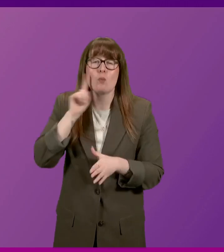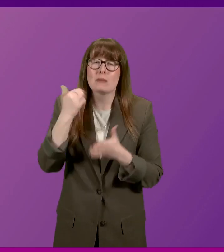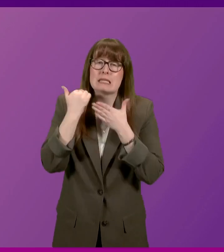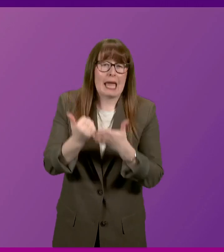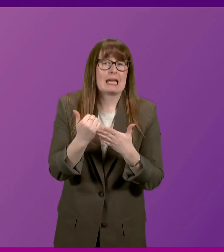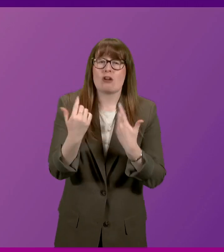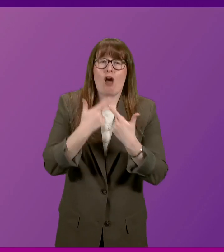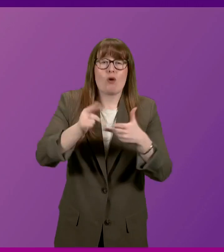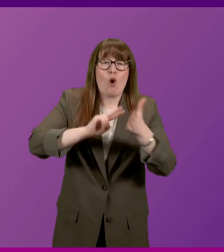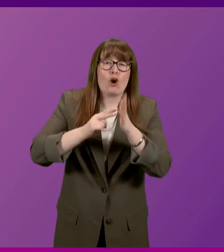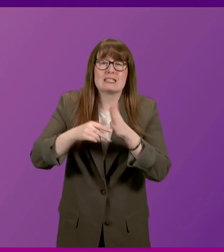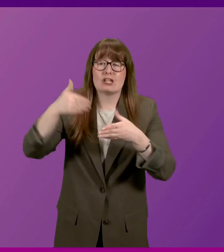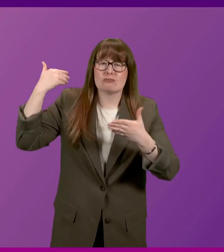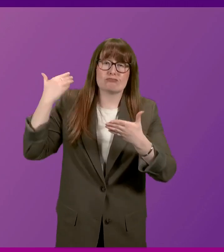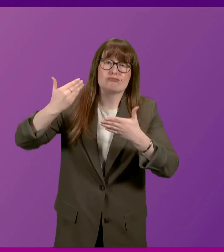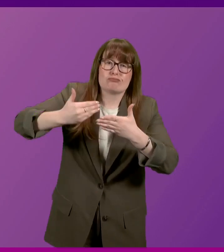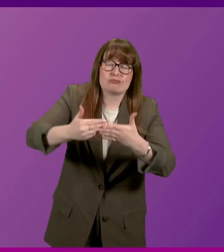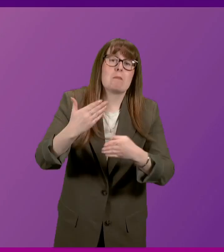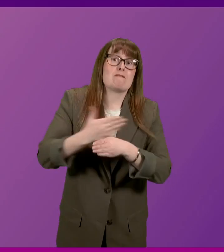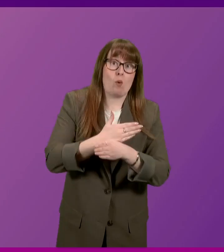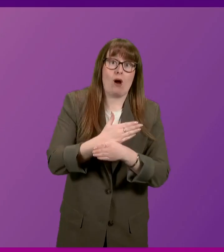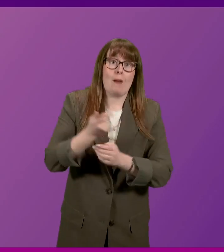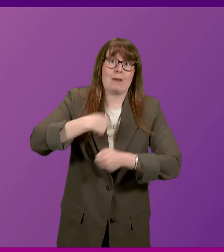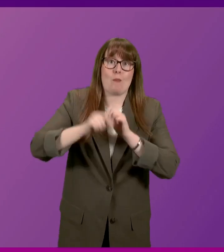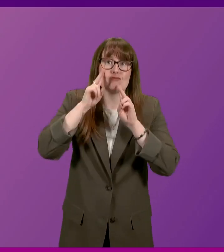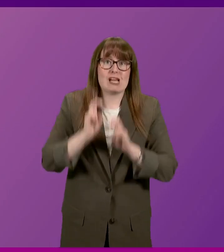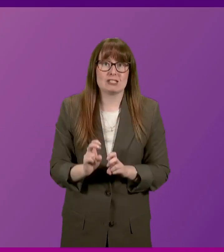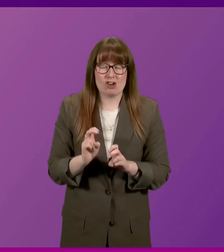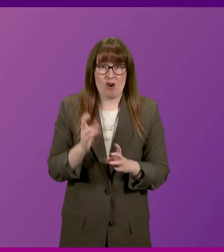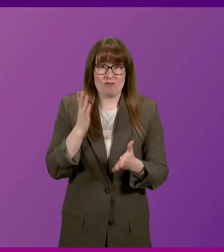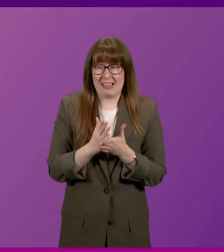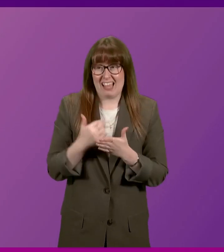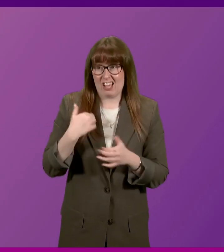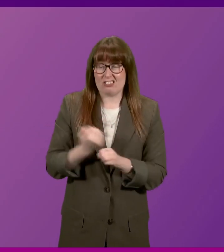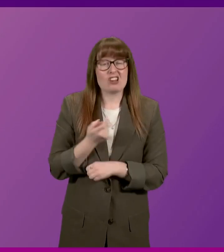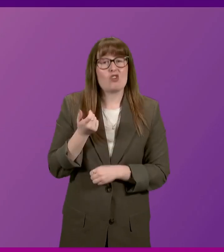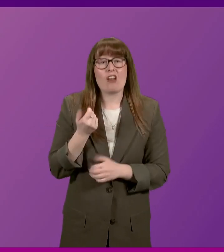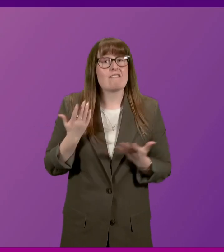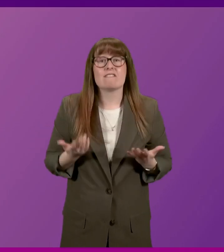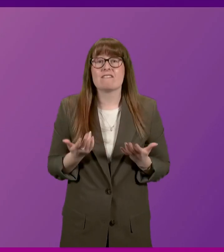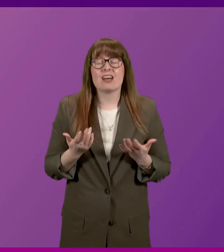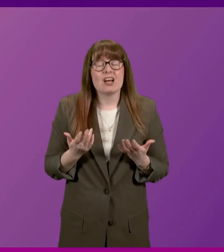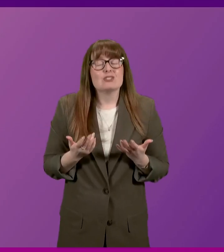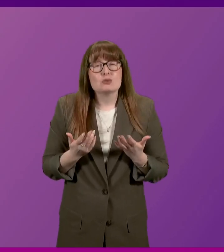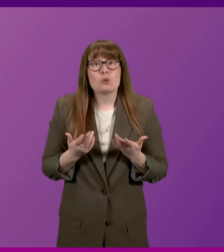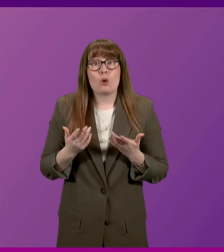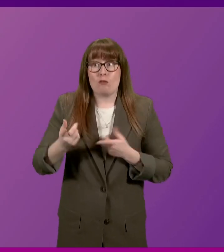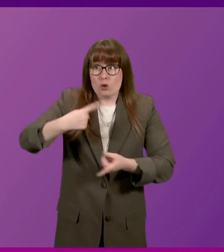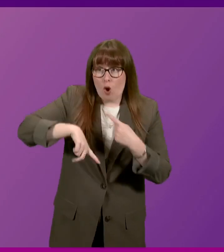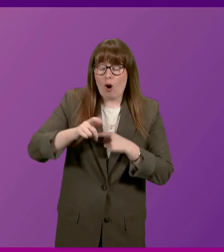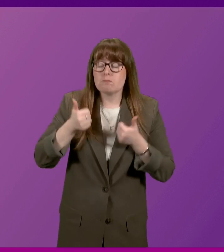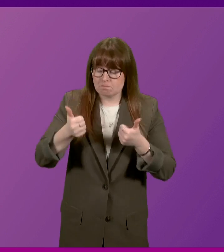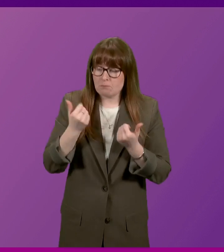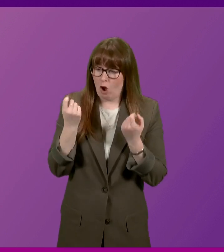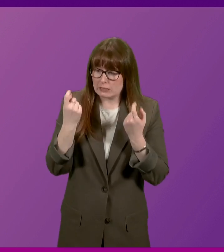other organisations before, being a researcher, and we certainly didn't do anywhere near enough. So if we can all acknowledge that and put the human